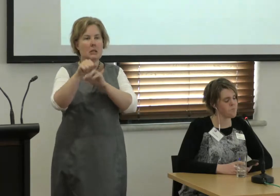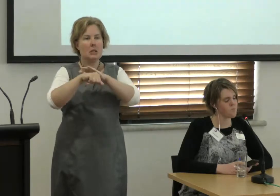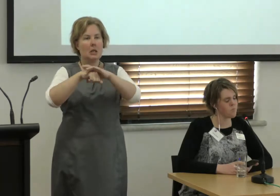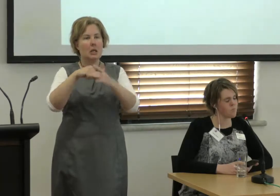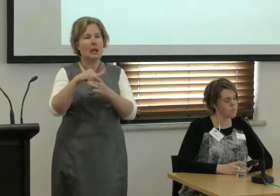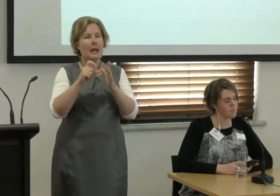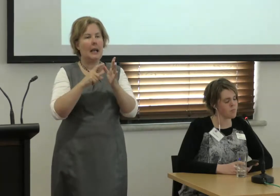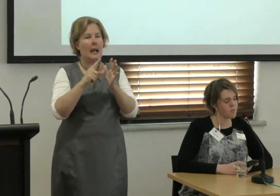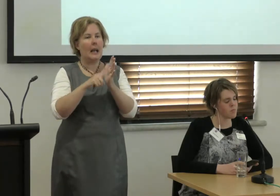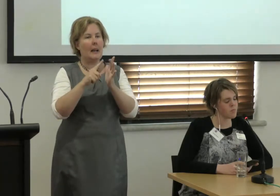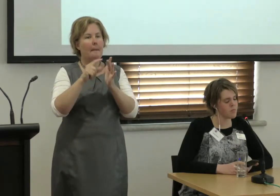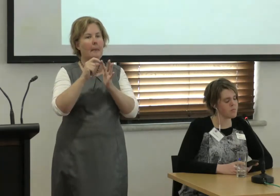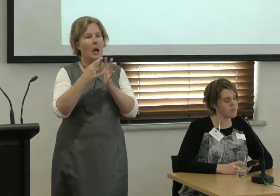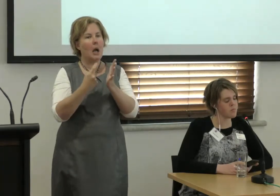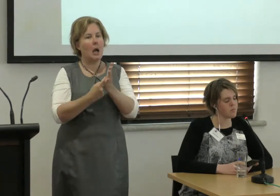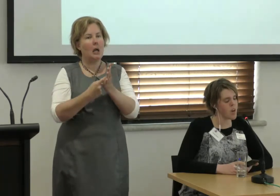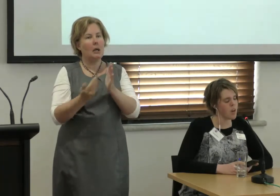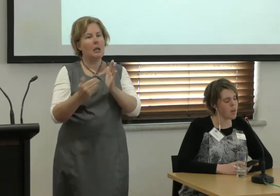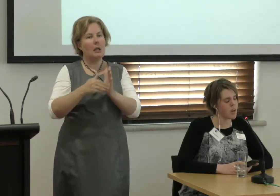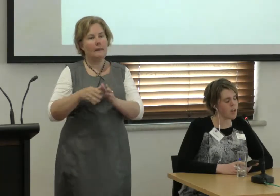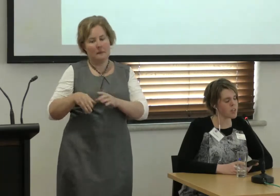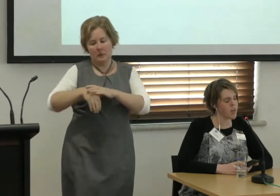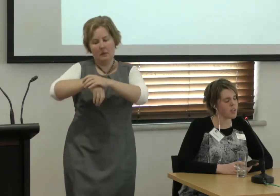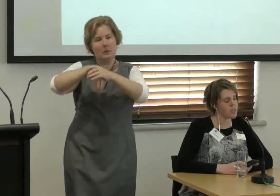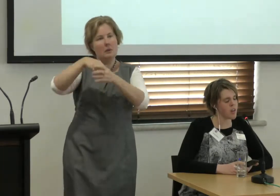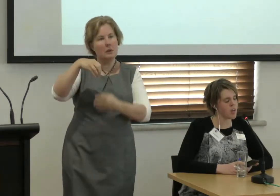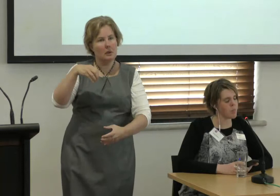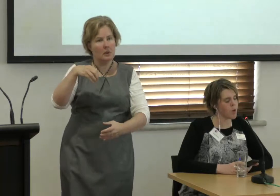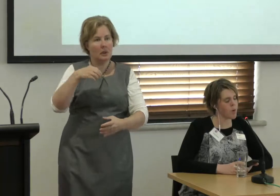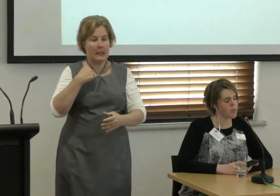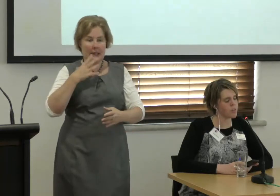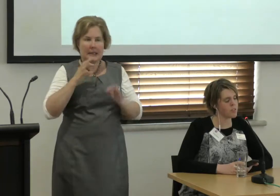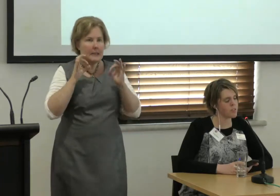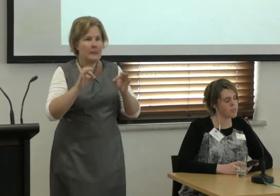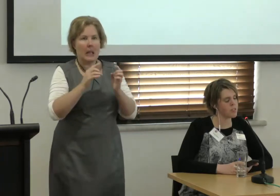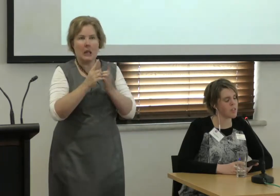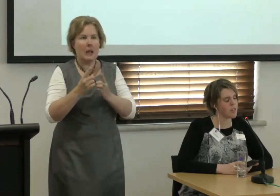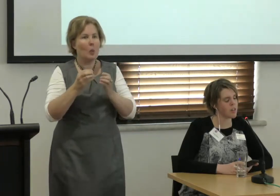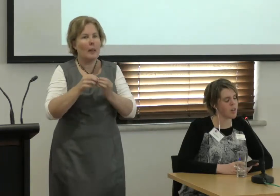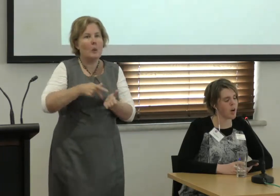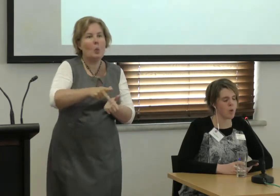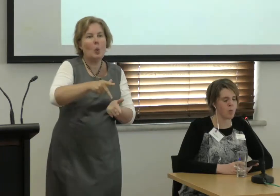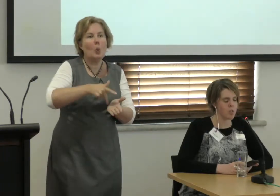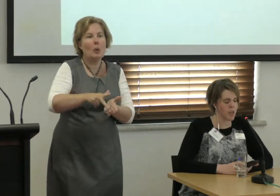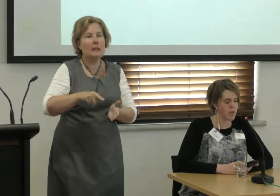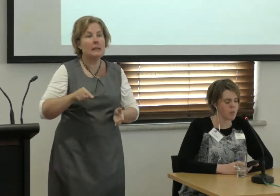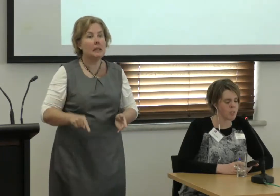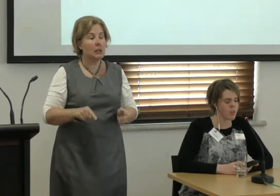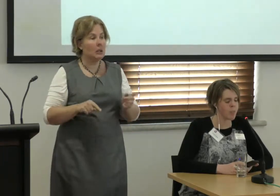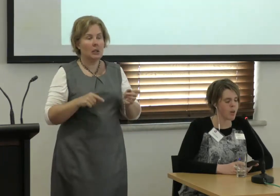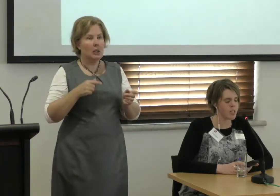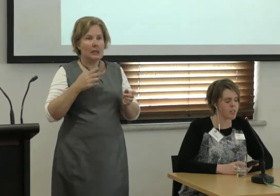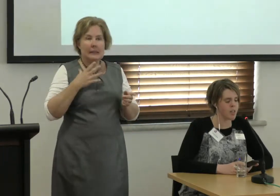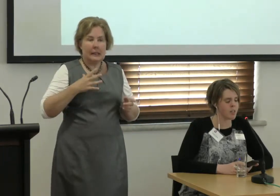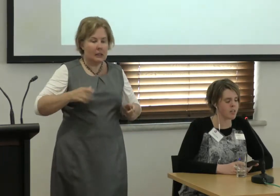going to provide you with. And as I understand it, I'm not and at what cost? Yeah, and I'm not a wheelchair user myself,